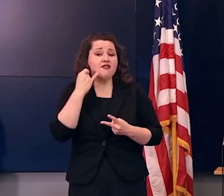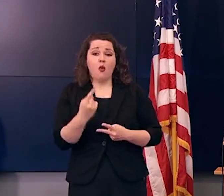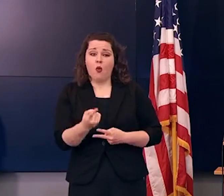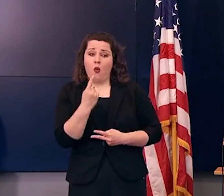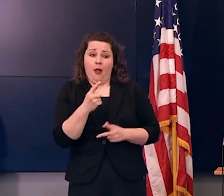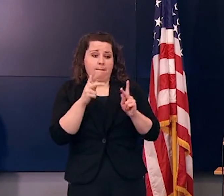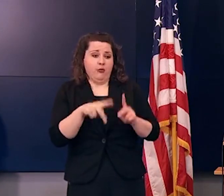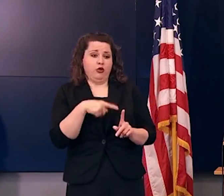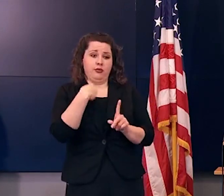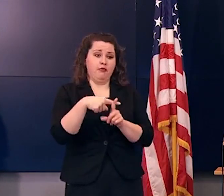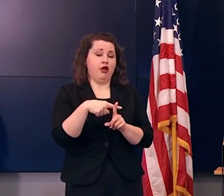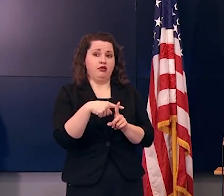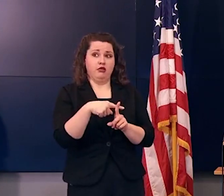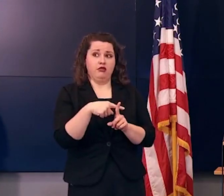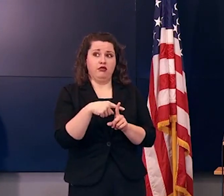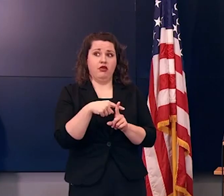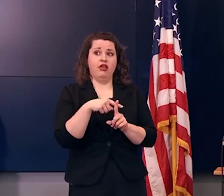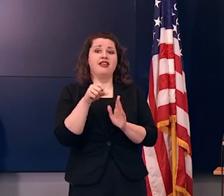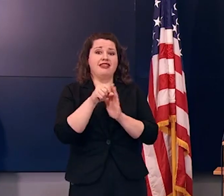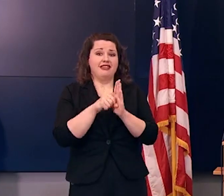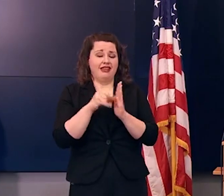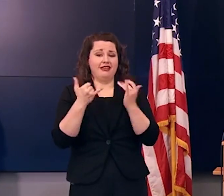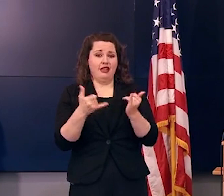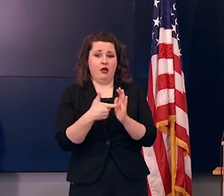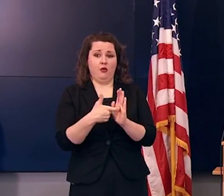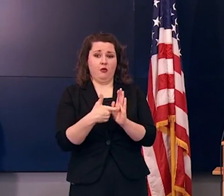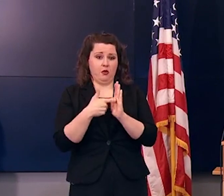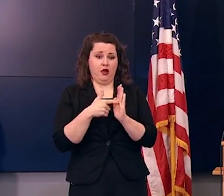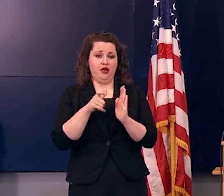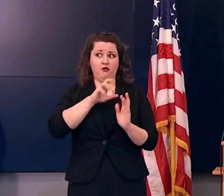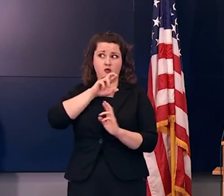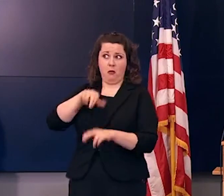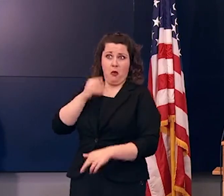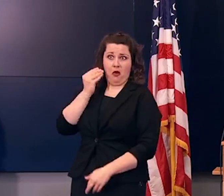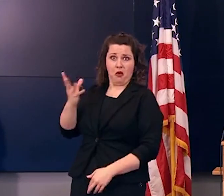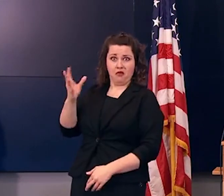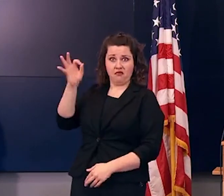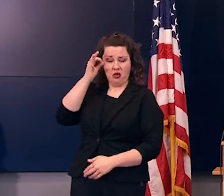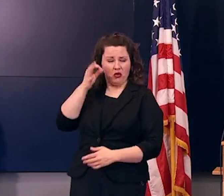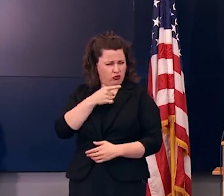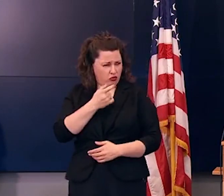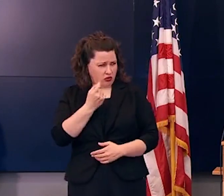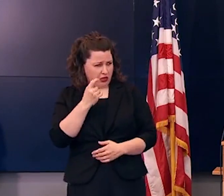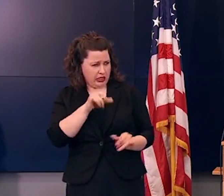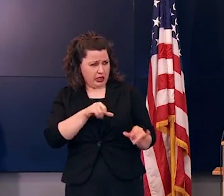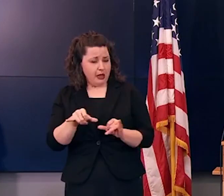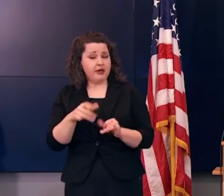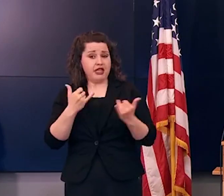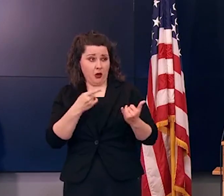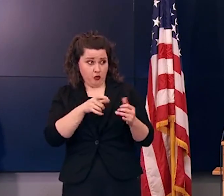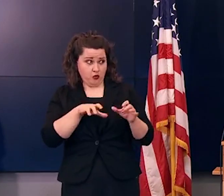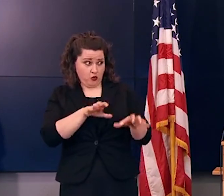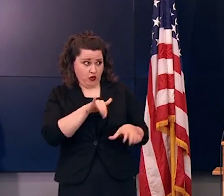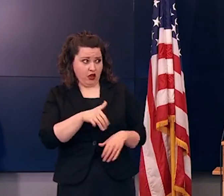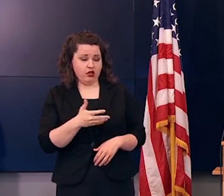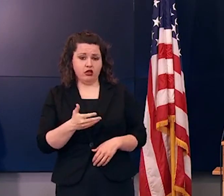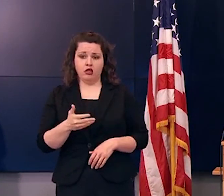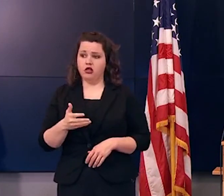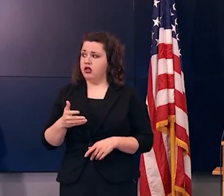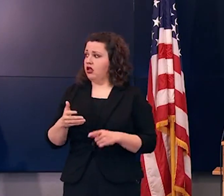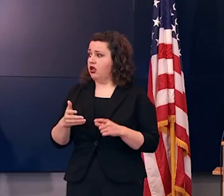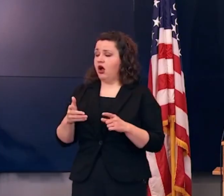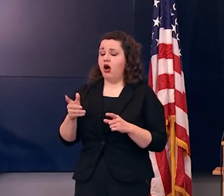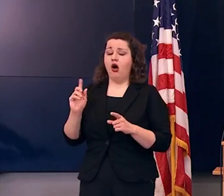reported case, the states now have to report that. Is that your understanding, and are you now doing that? We have been